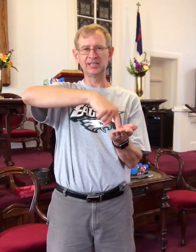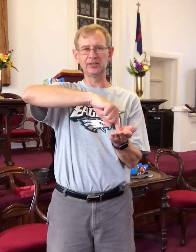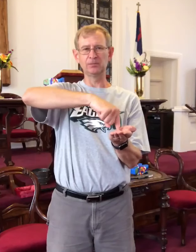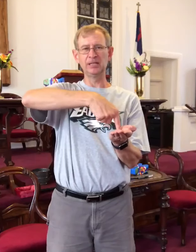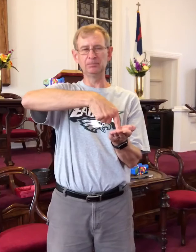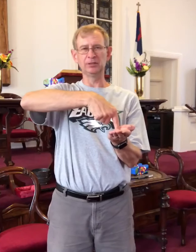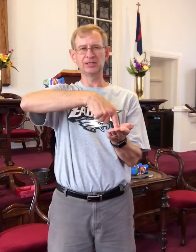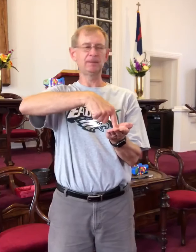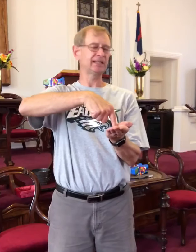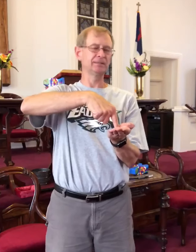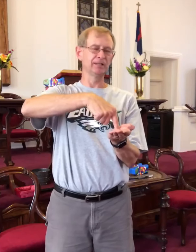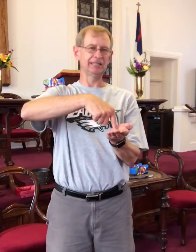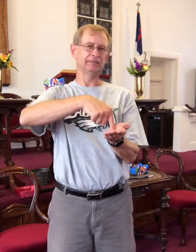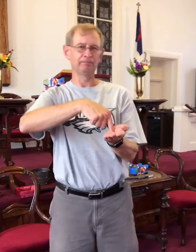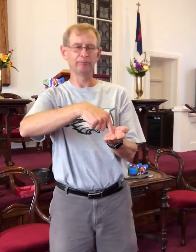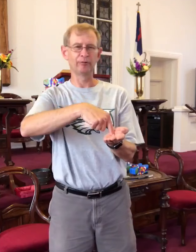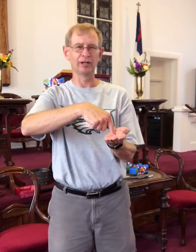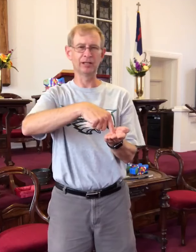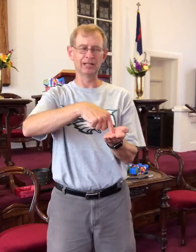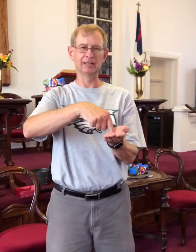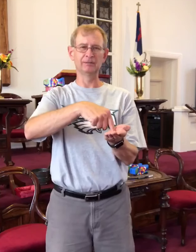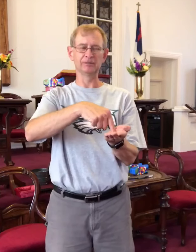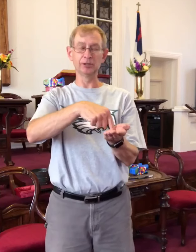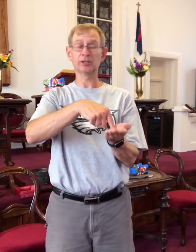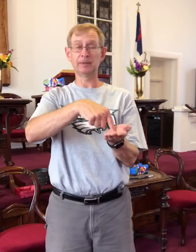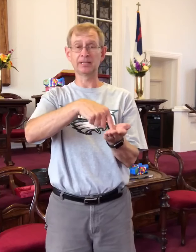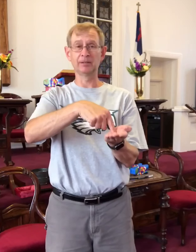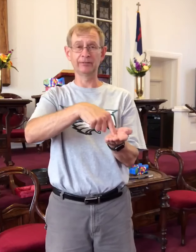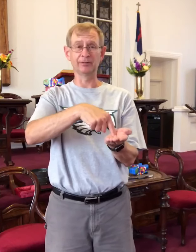other people expecting money from, you're expecting money from them.